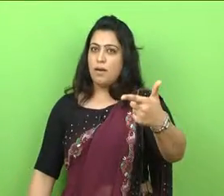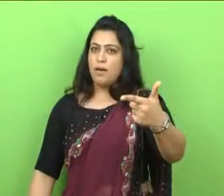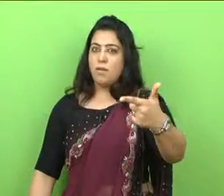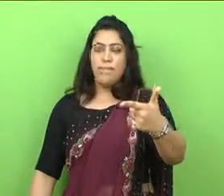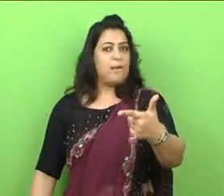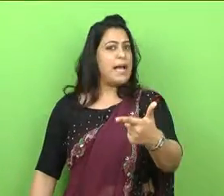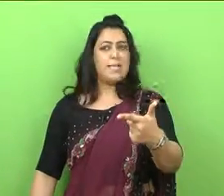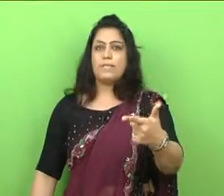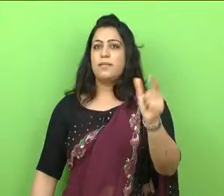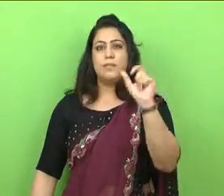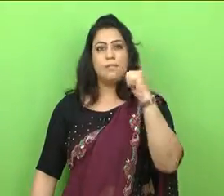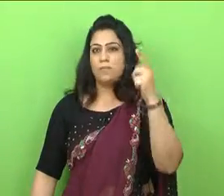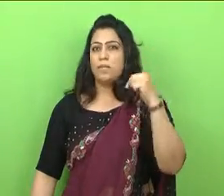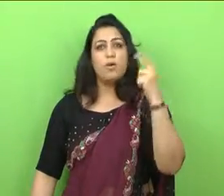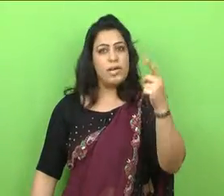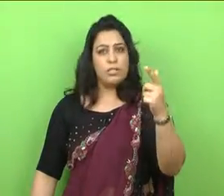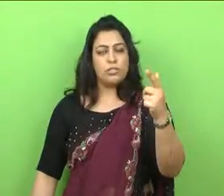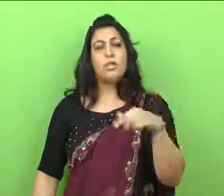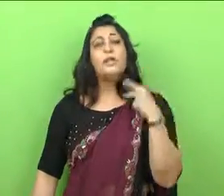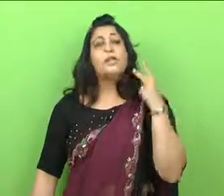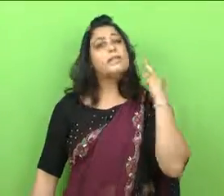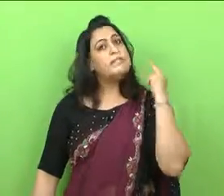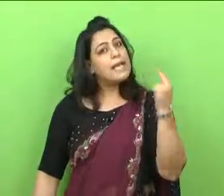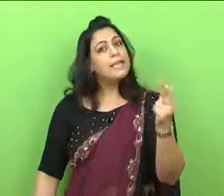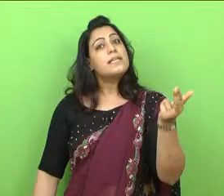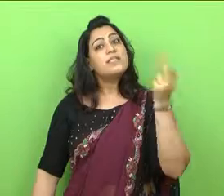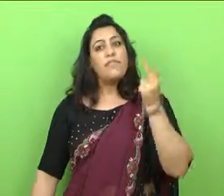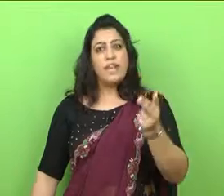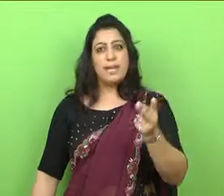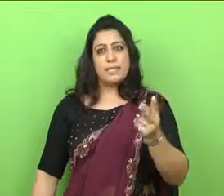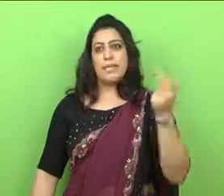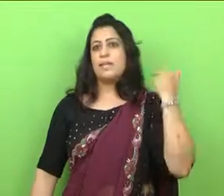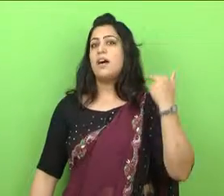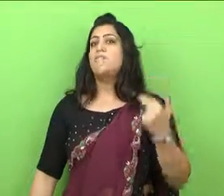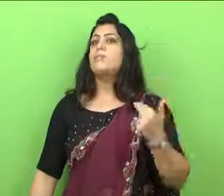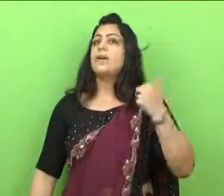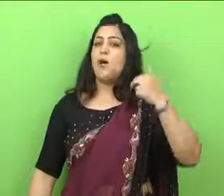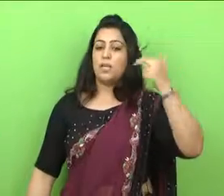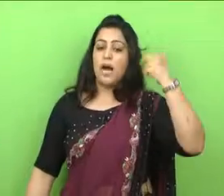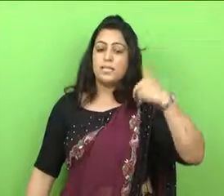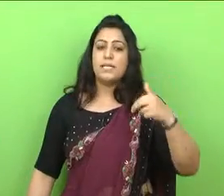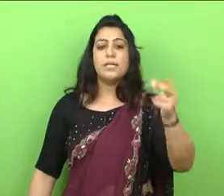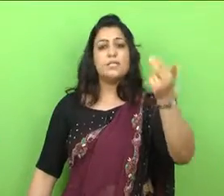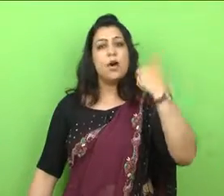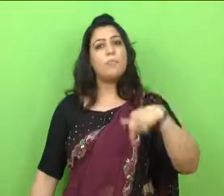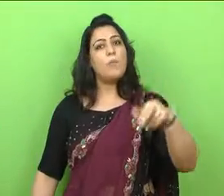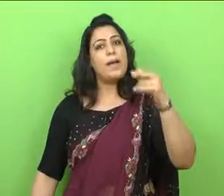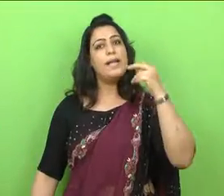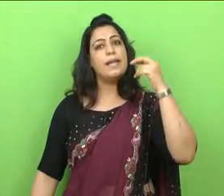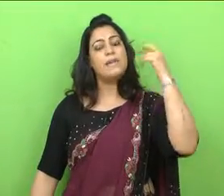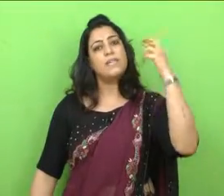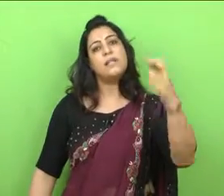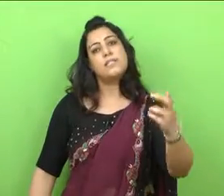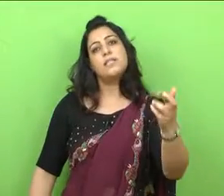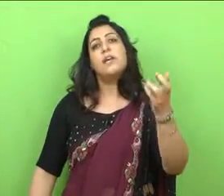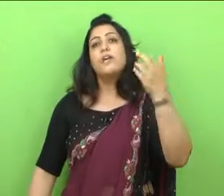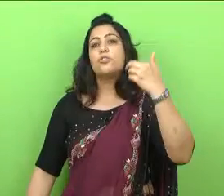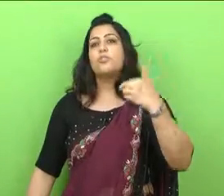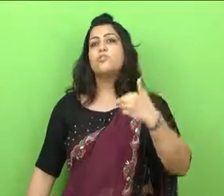the accident, the correlation. The second is the weakness that the government or the article is not providing enough statistics to